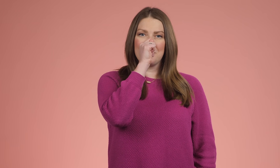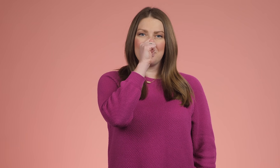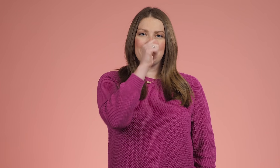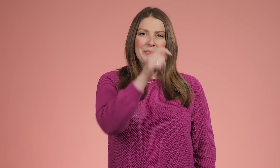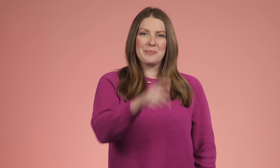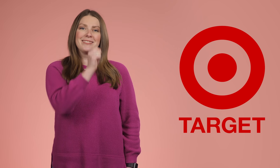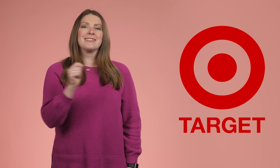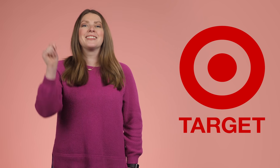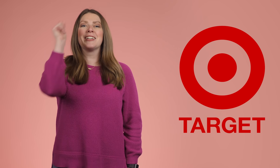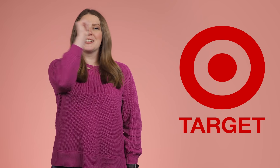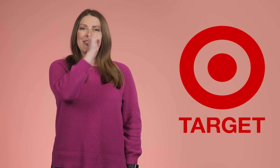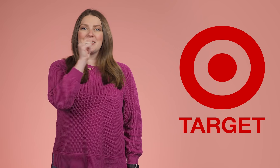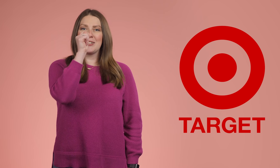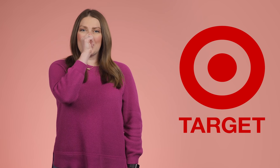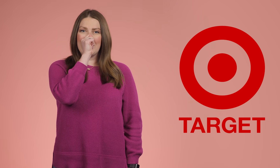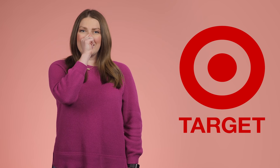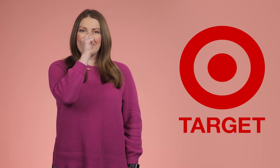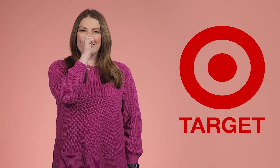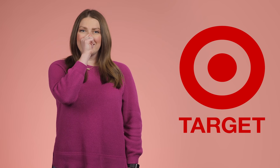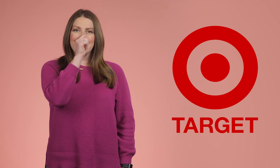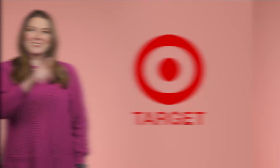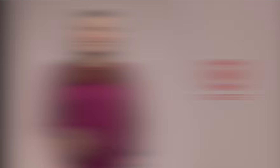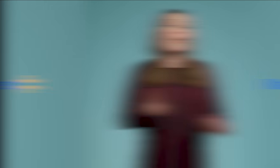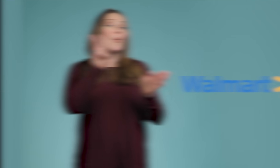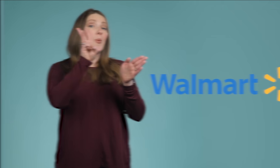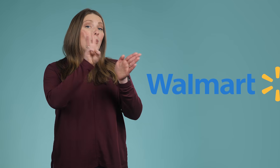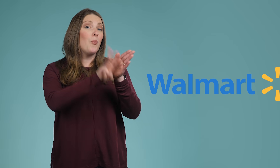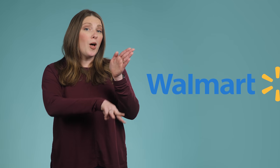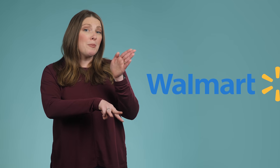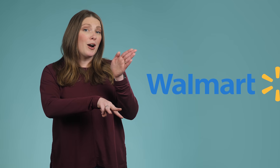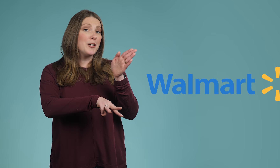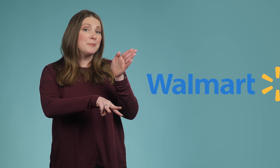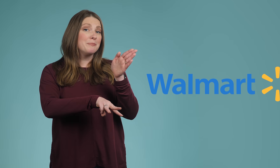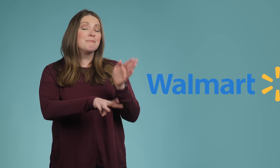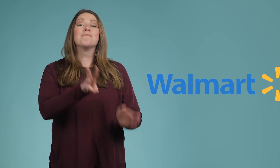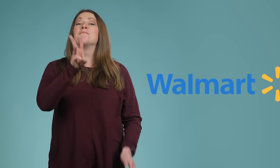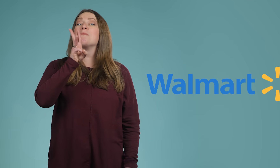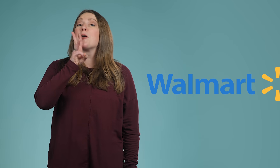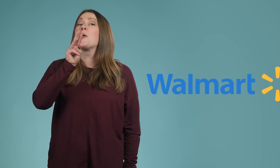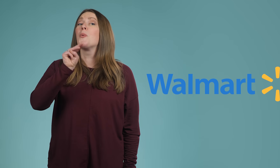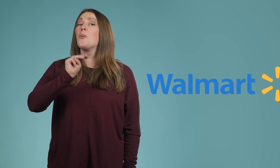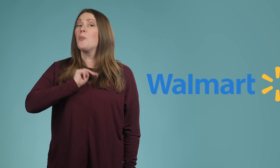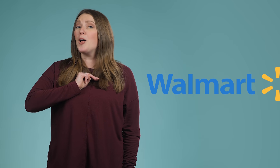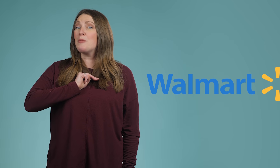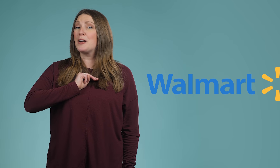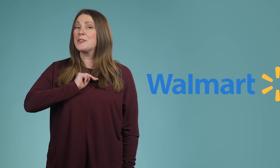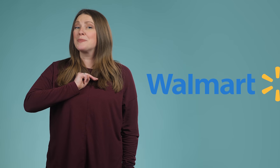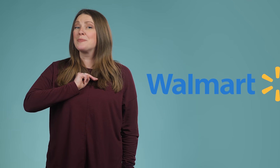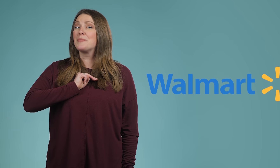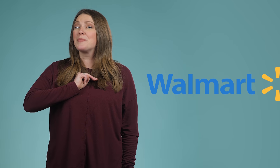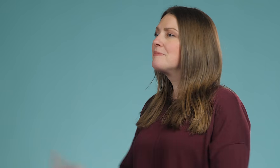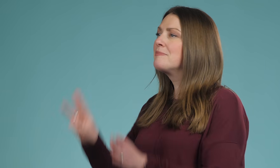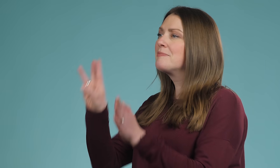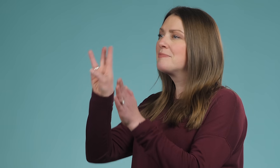target. Target. Wal-Mart. Wal-Mart.